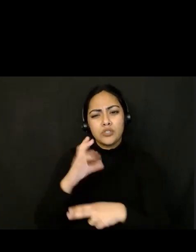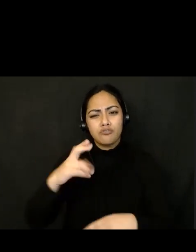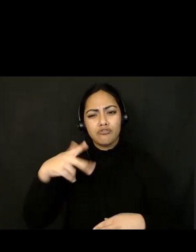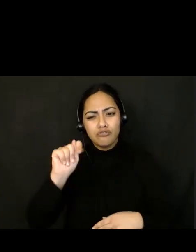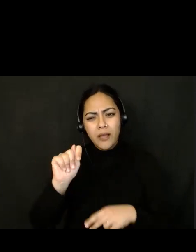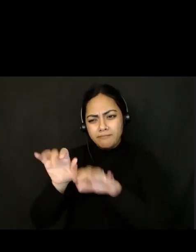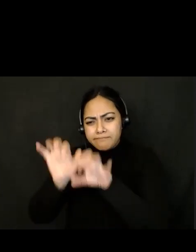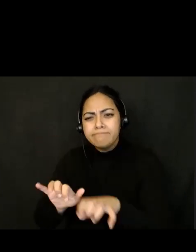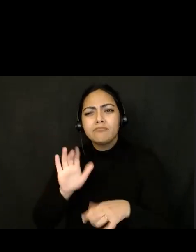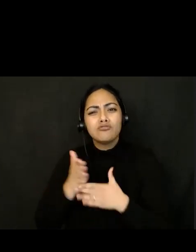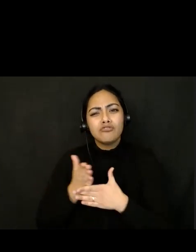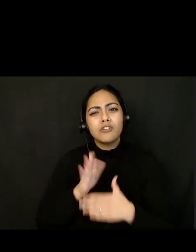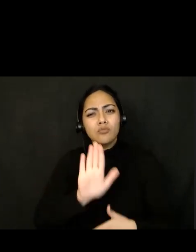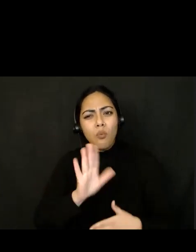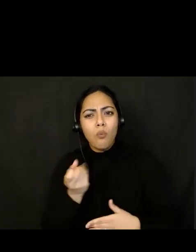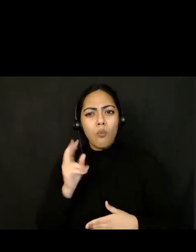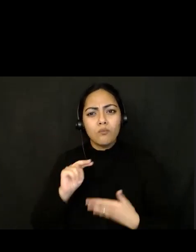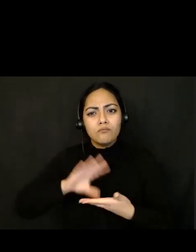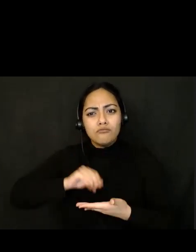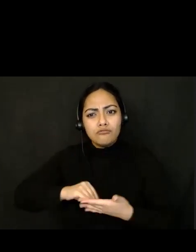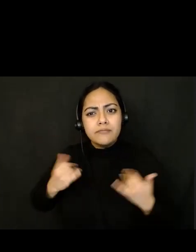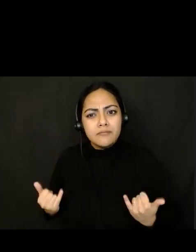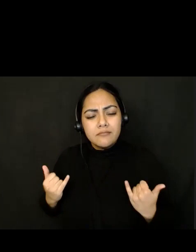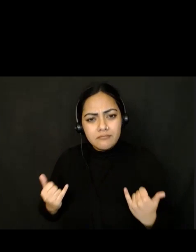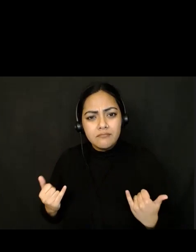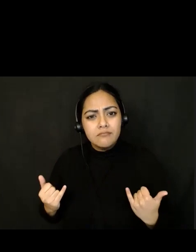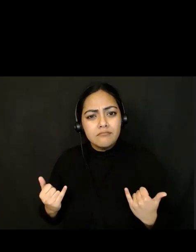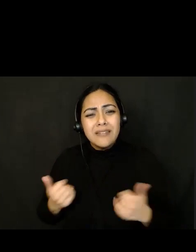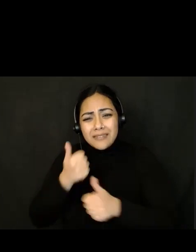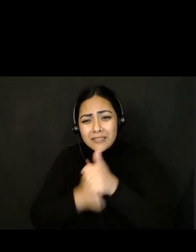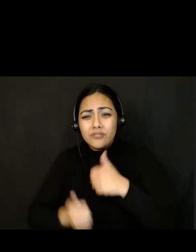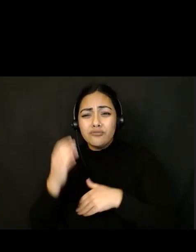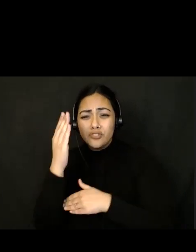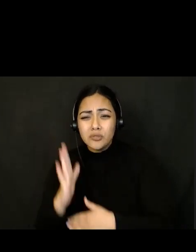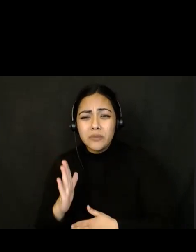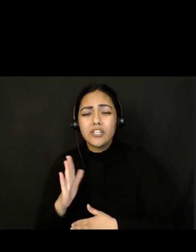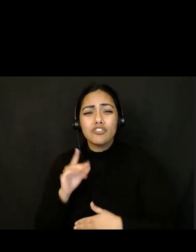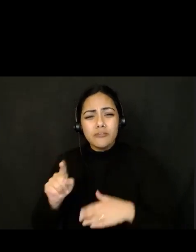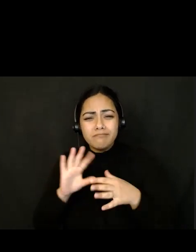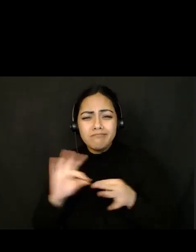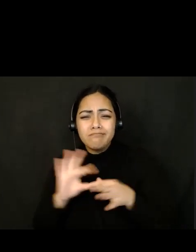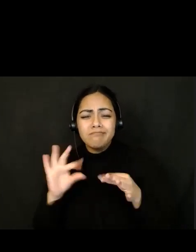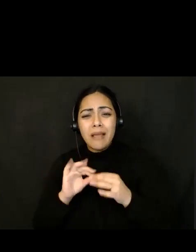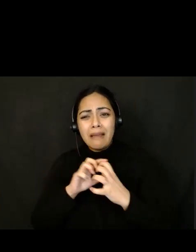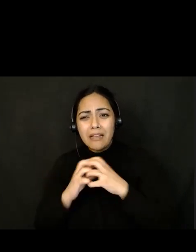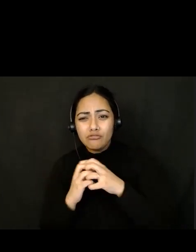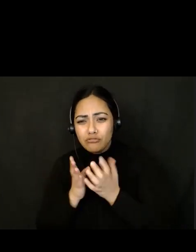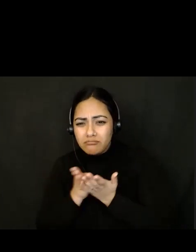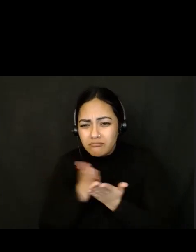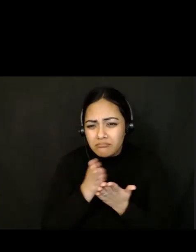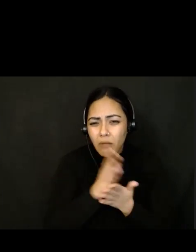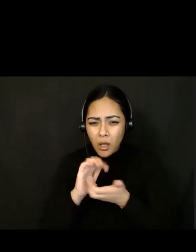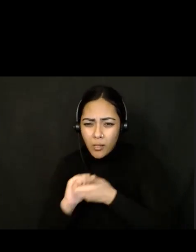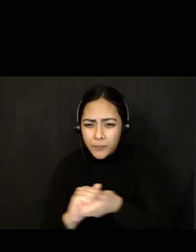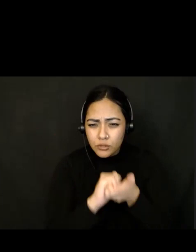today's speakers has highlighted the importance of intersectoral collaboration, especially with sectors that may not be top